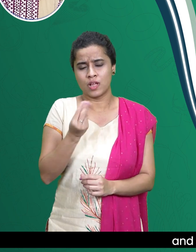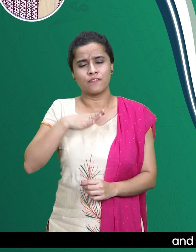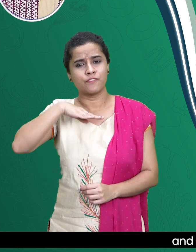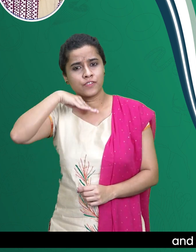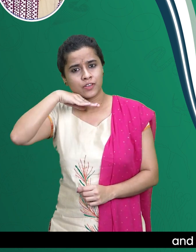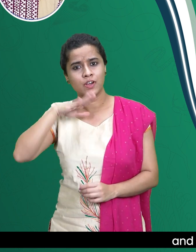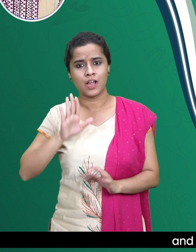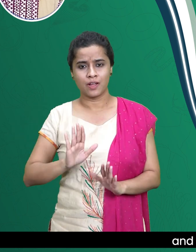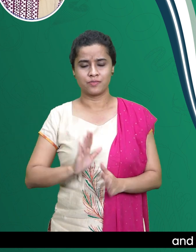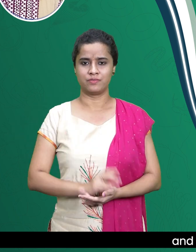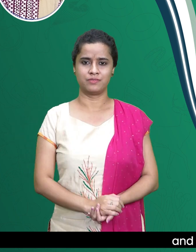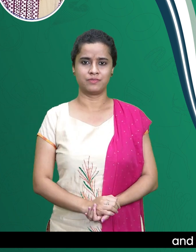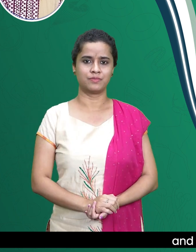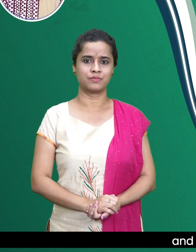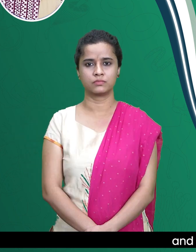fever.